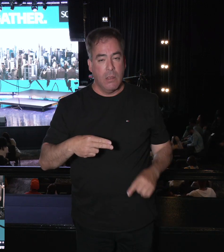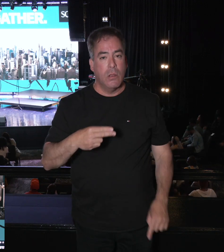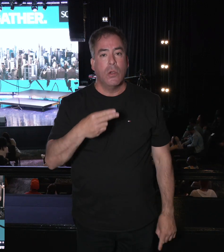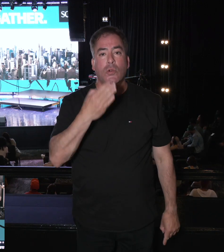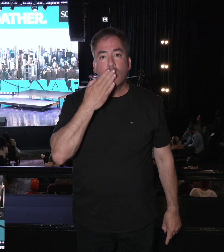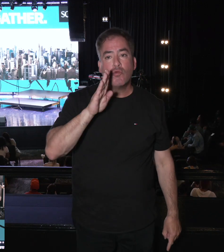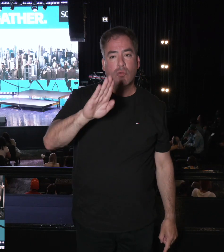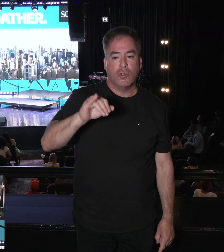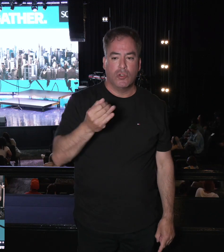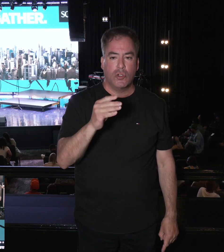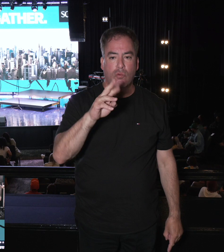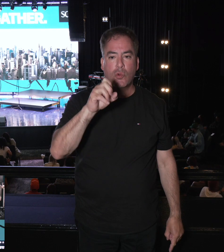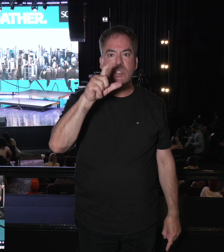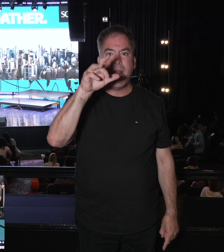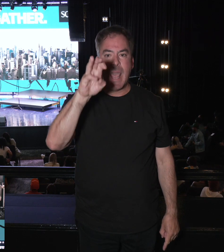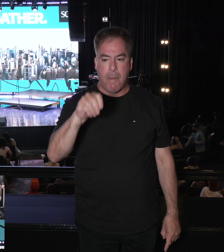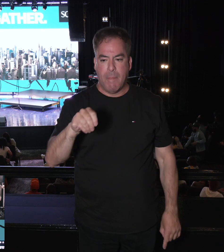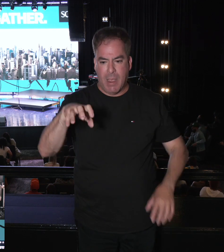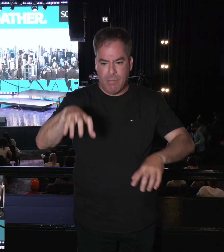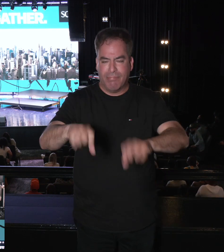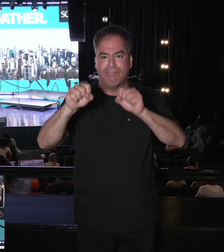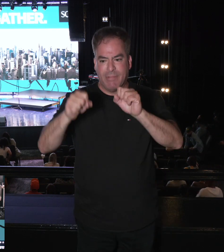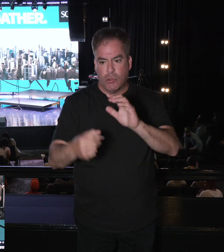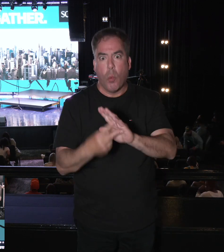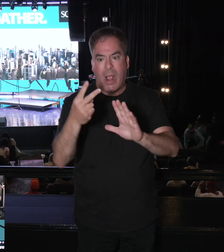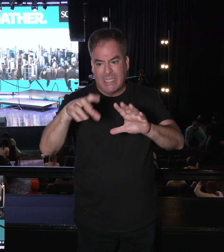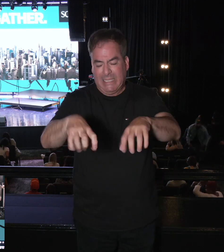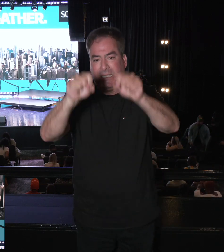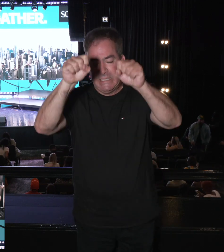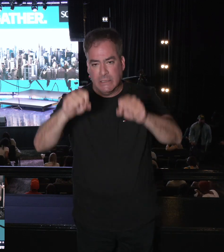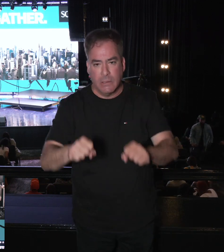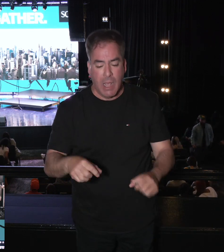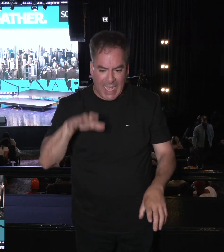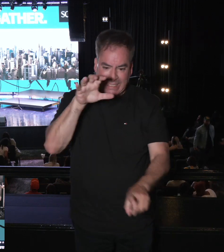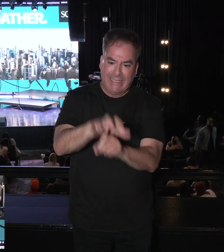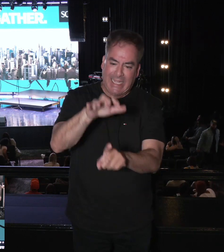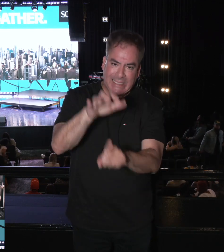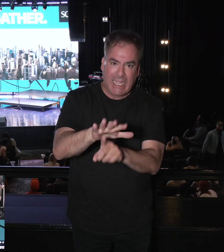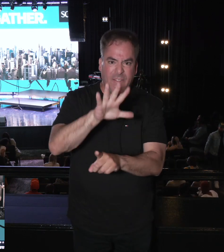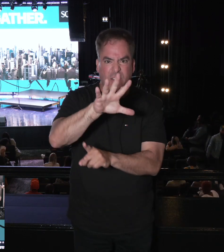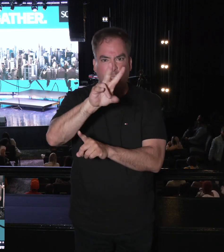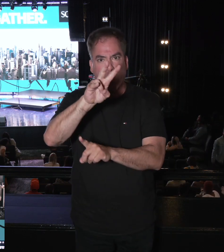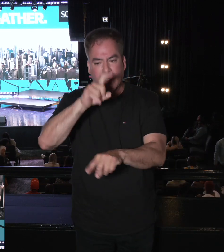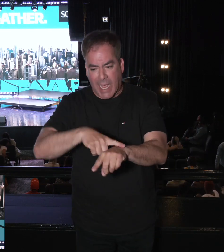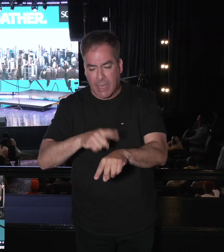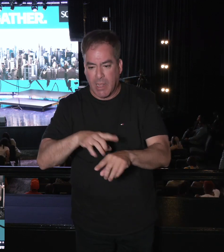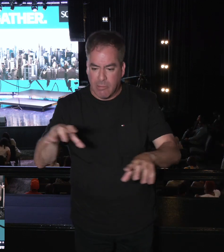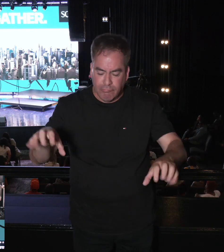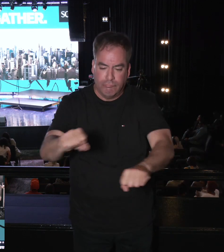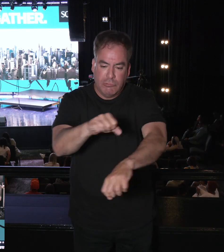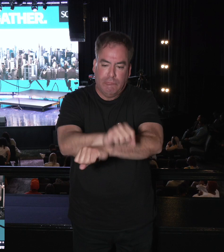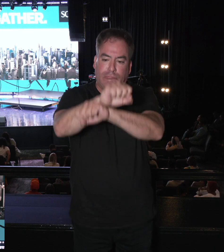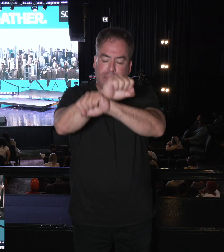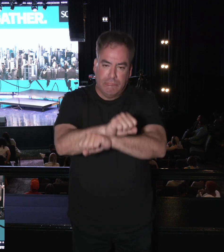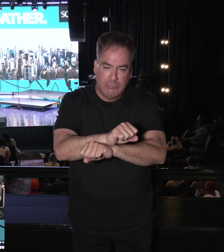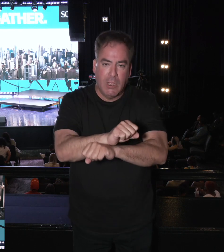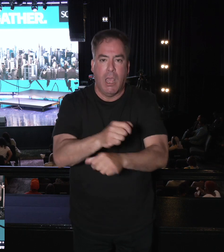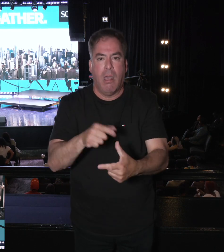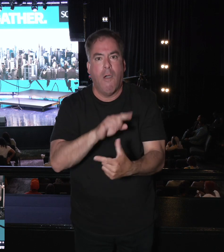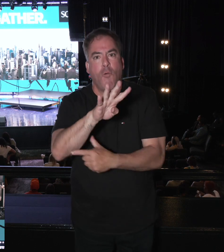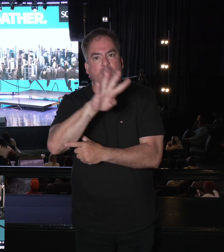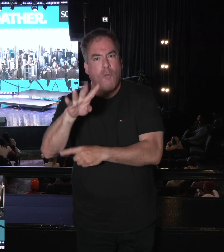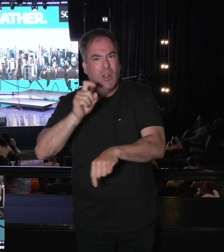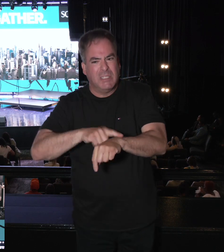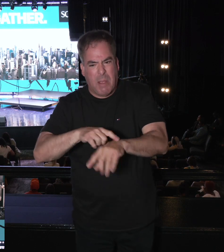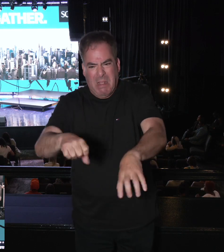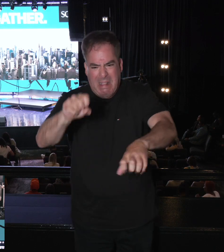has been destroyed twice, besieged 23 times, attacked 52 times, and captured and recaptured 44 times.